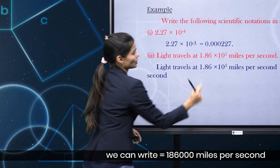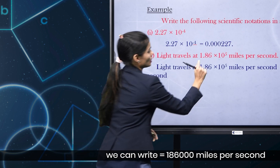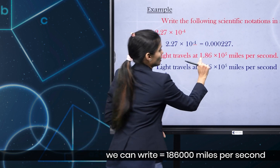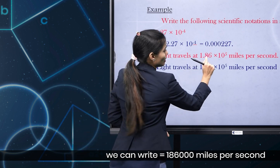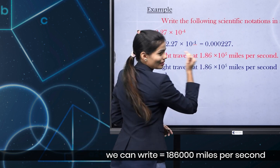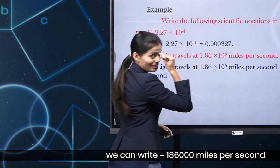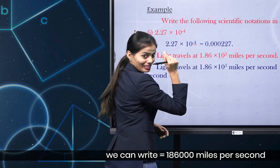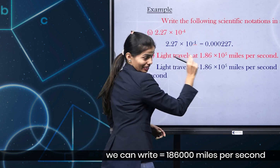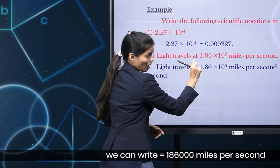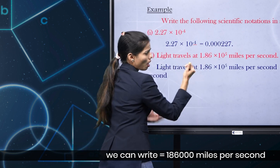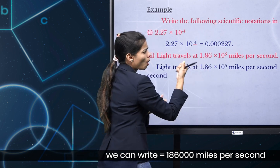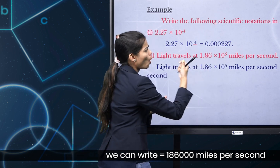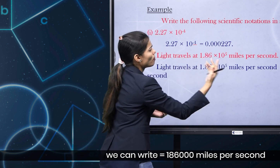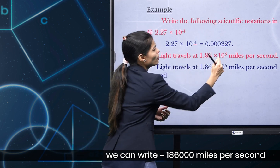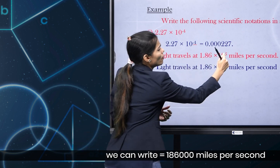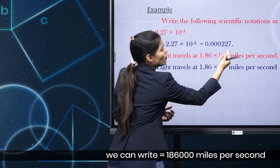write is equal to